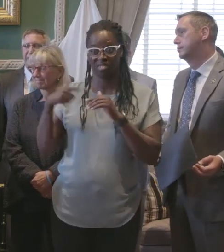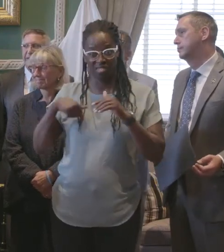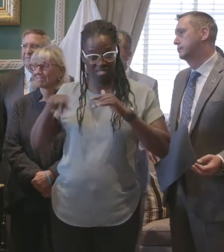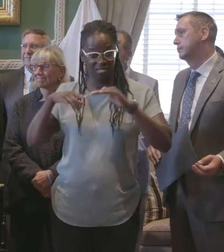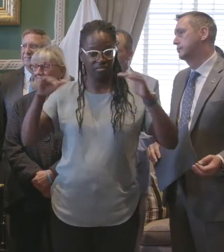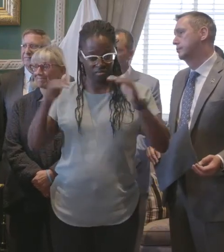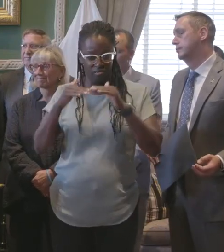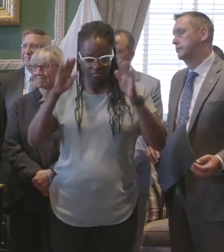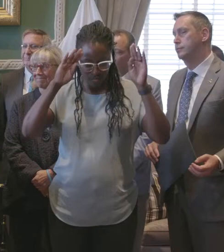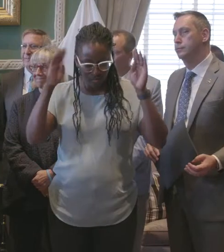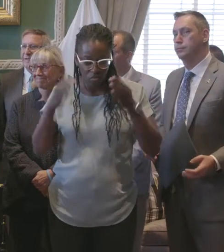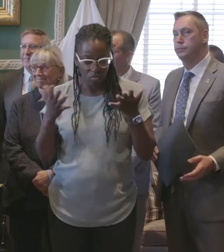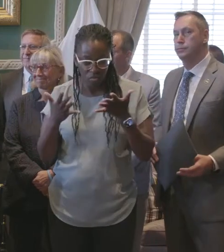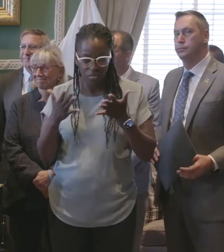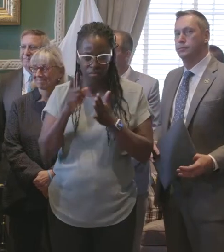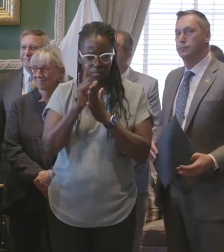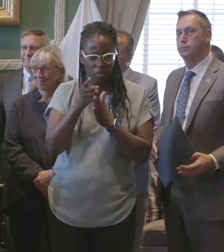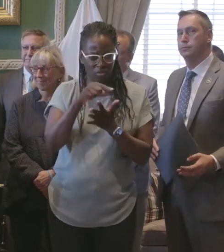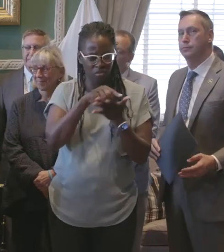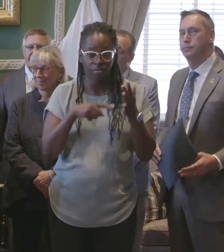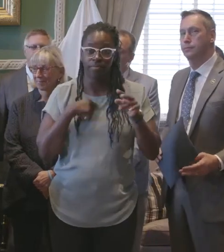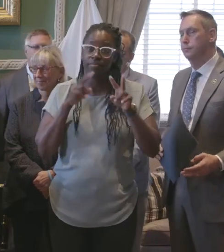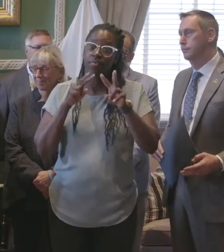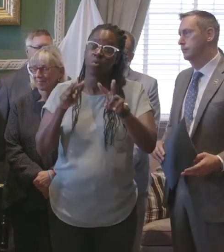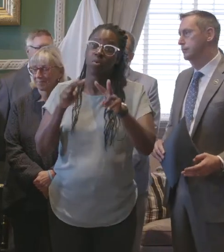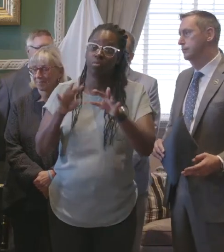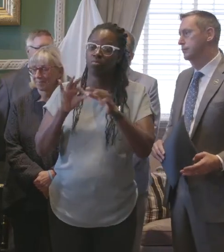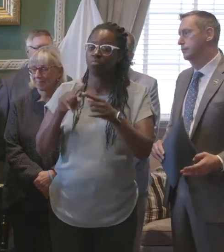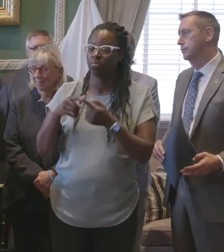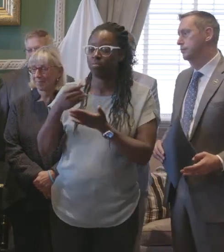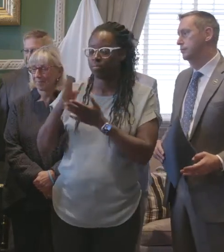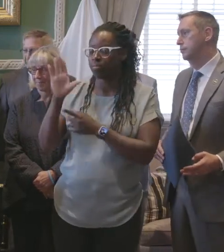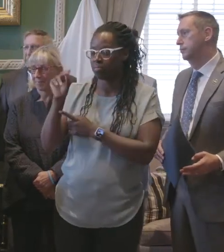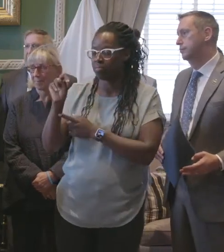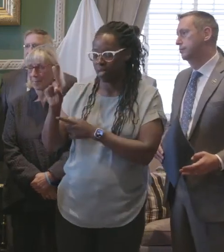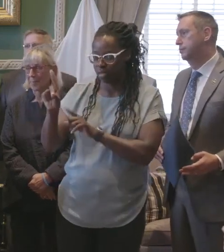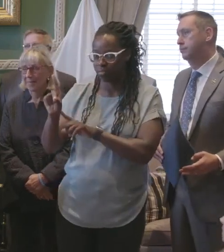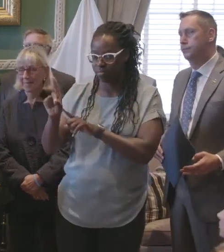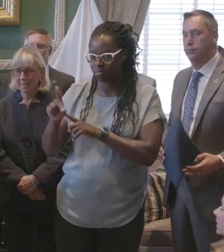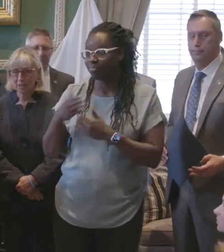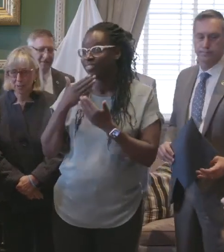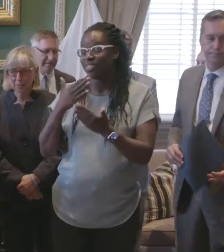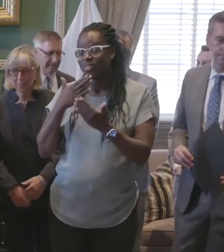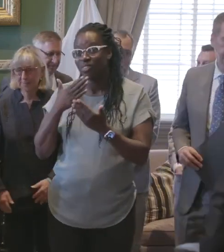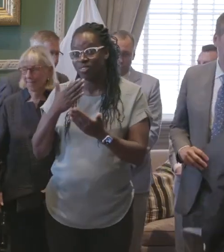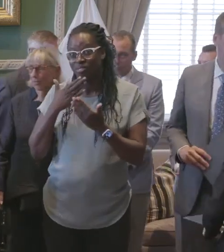so we look forward to what comes our way soon. Thank you. Thank you.